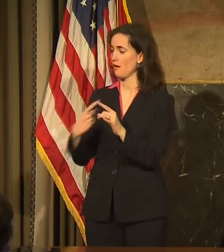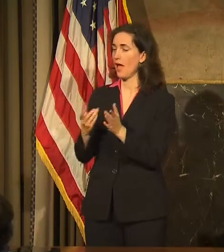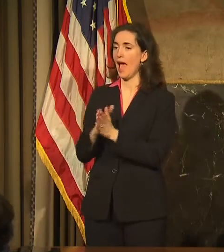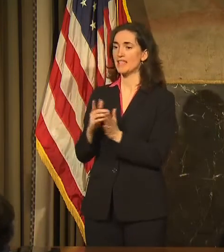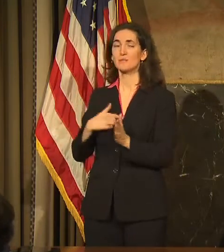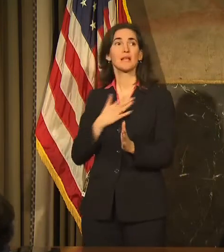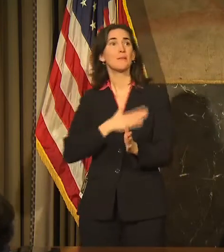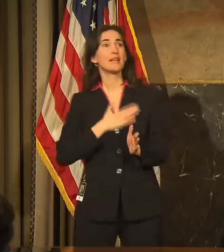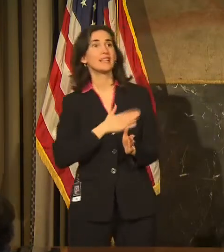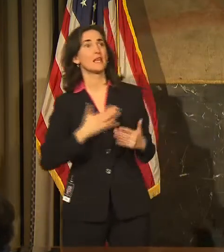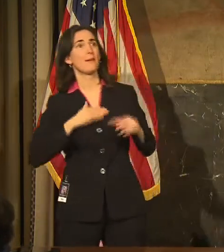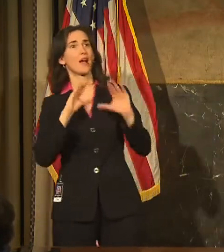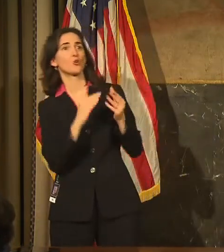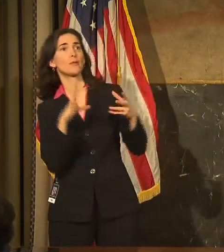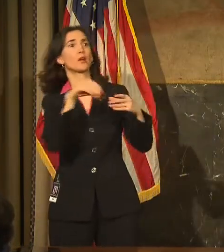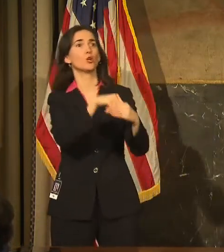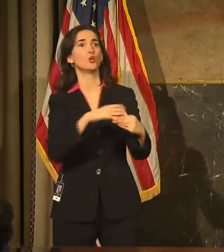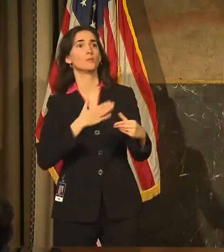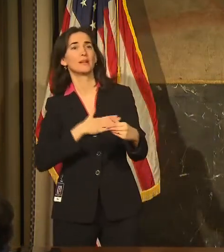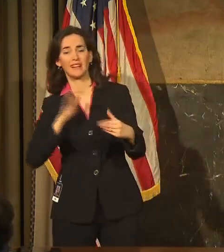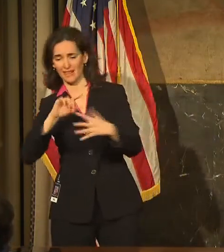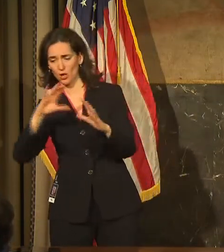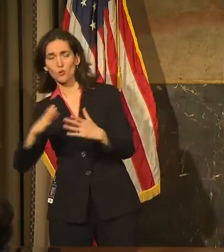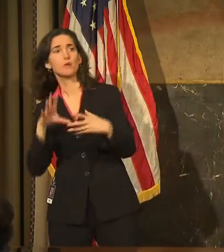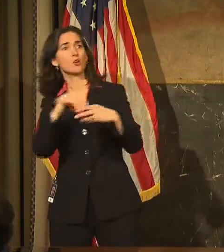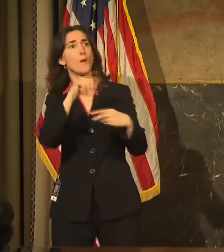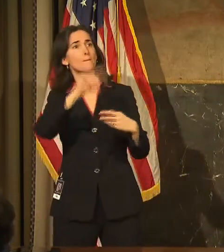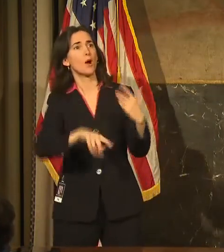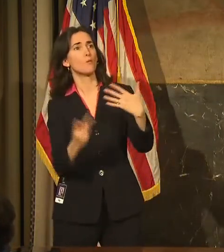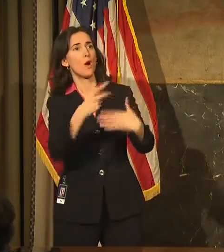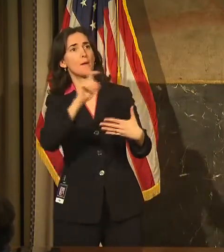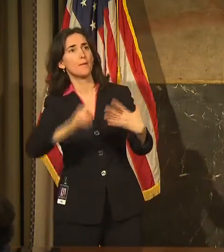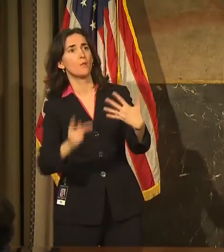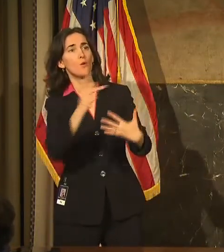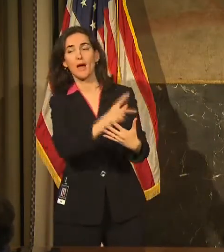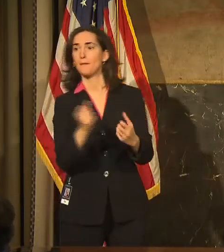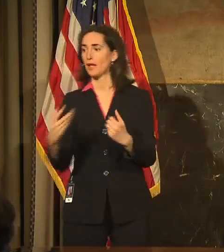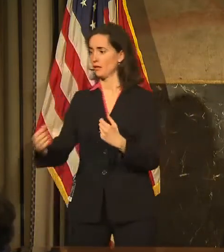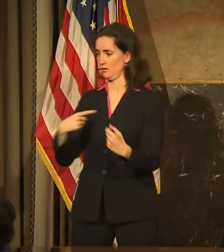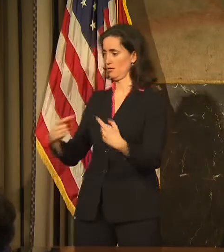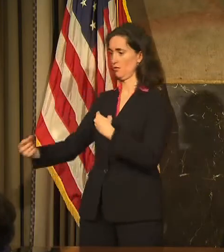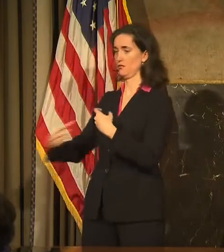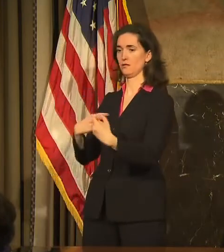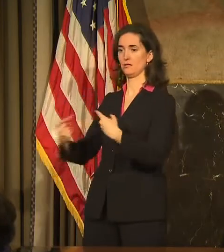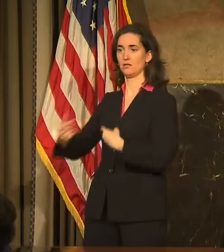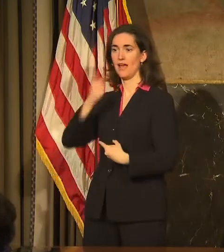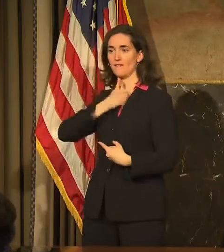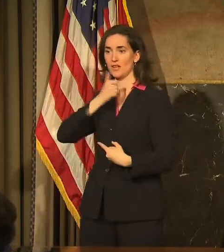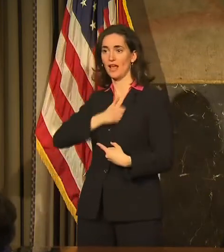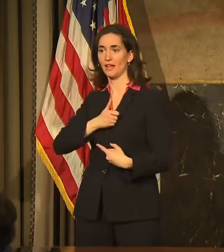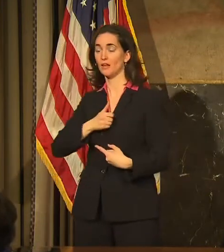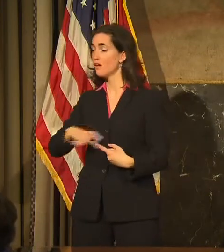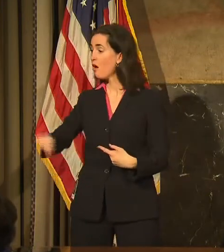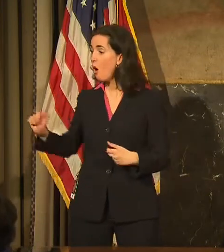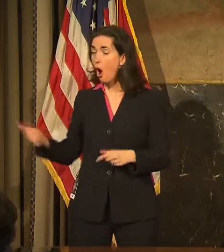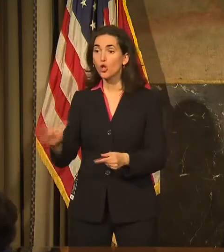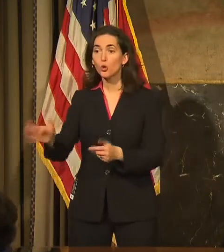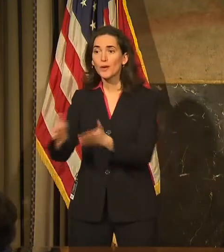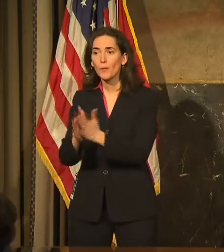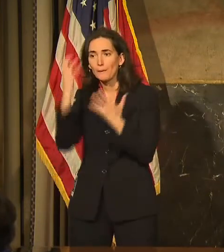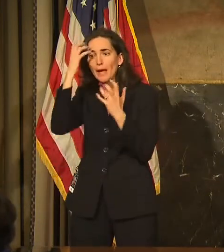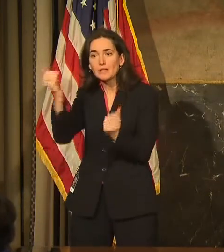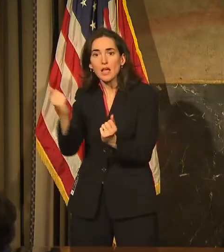include some additional group as priority for the vaccine, and every one of those requests makes perfect